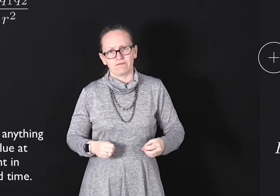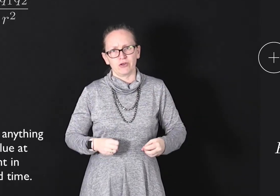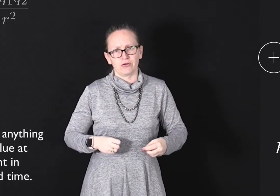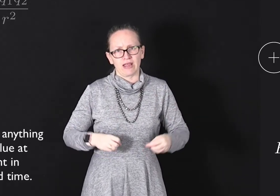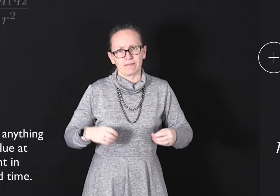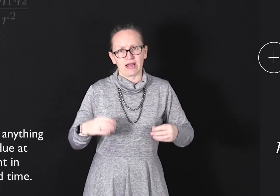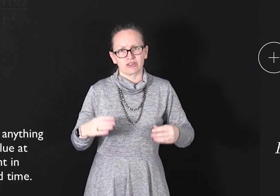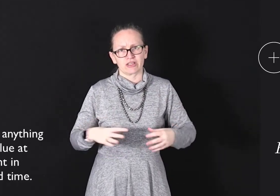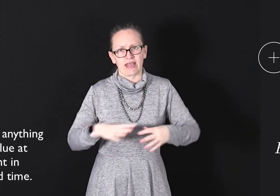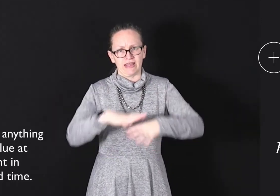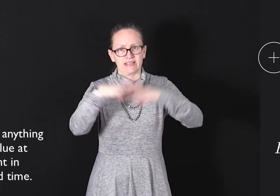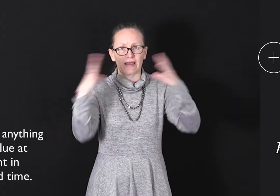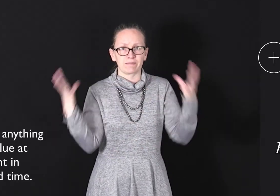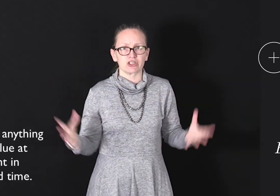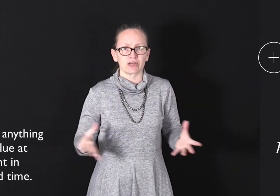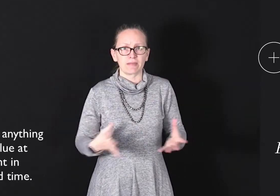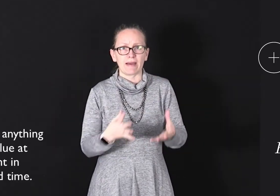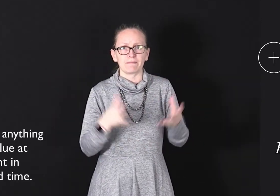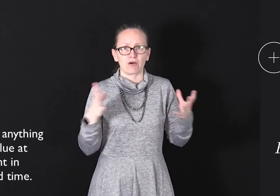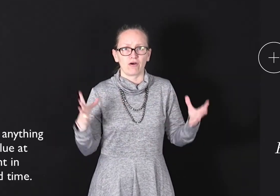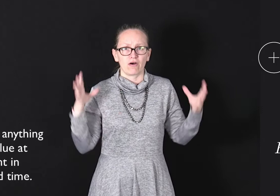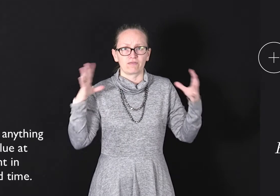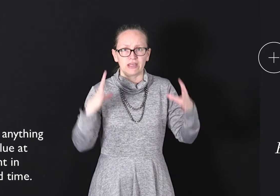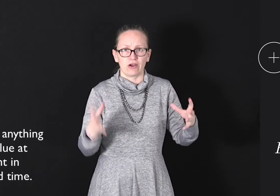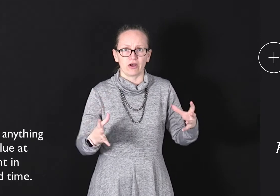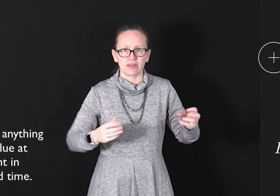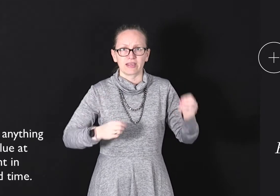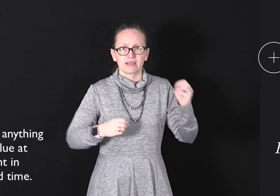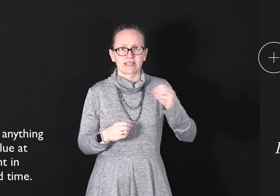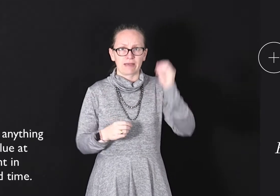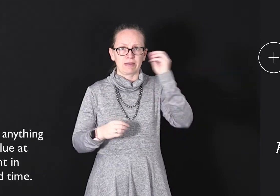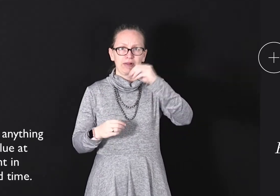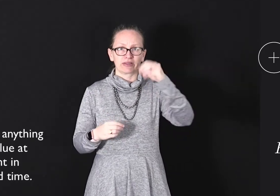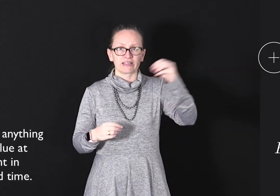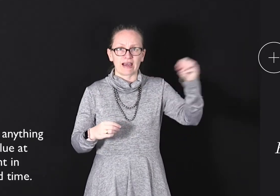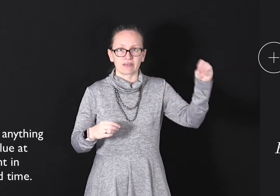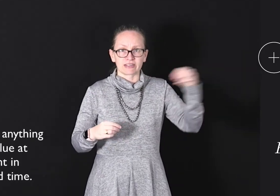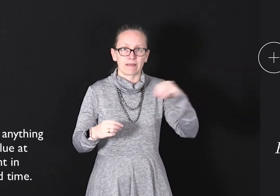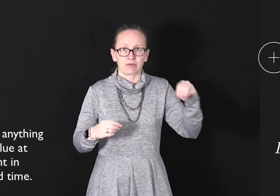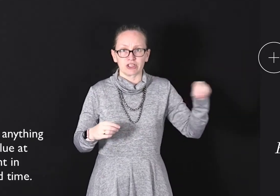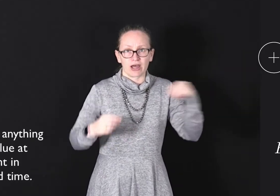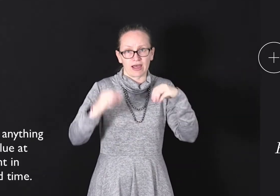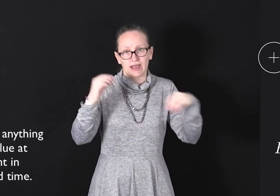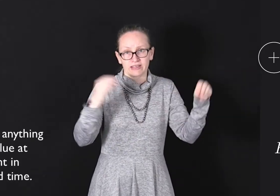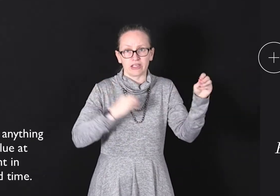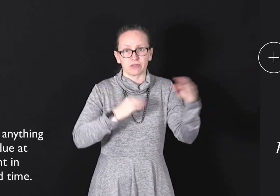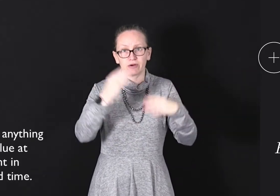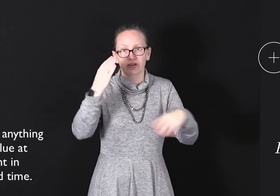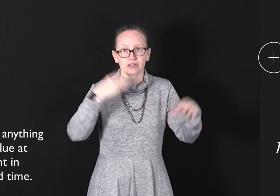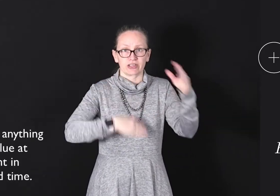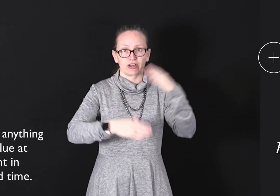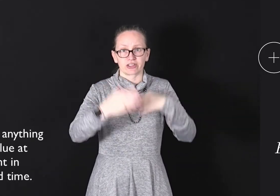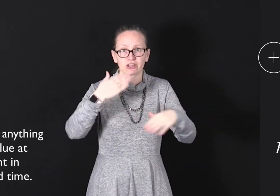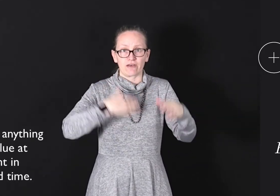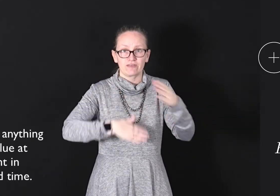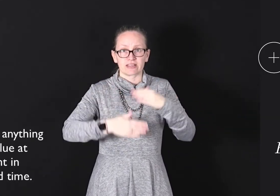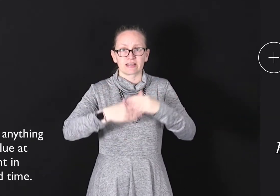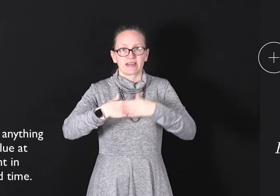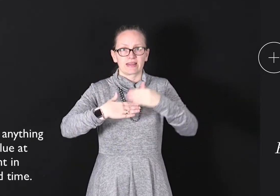you imagine a temperature map of the Earth, say we plotted out the temperature at each point on the Earth's surface, and then we